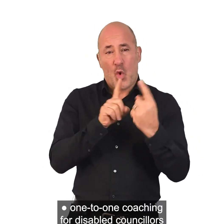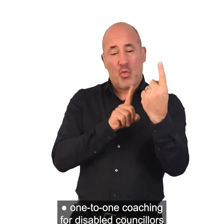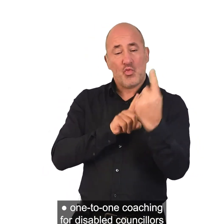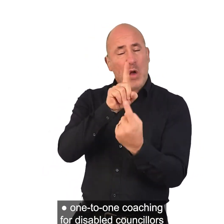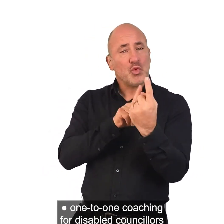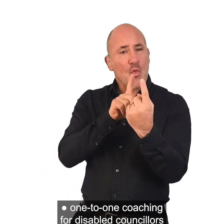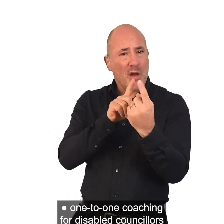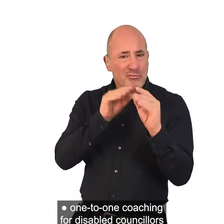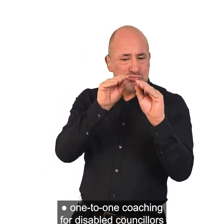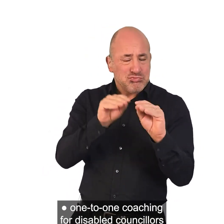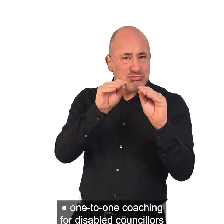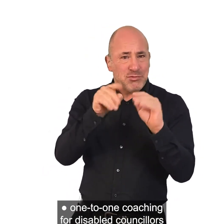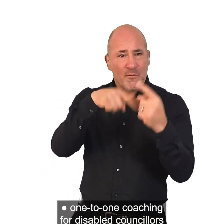one-to-one coaching for disabled councillors.